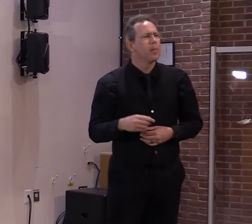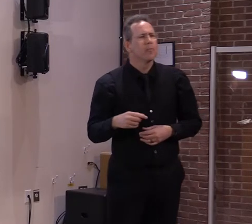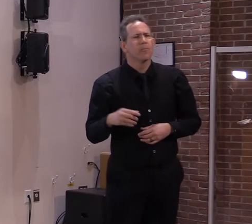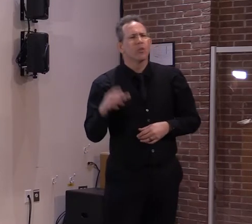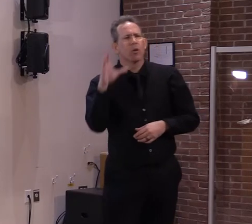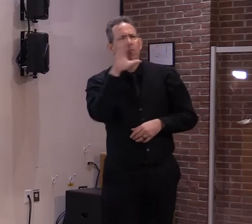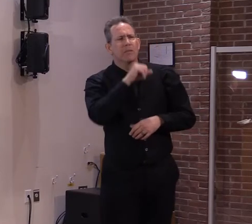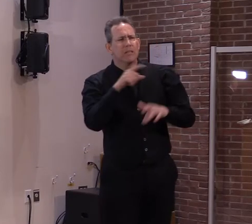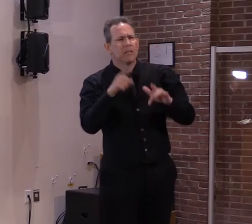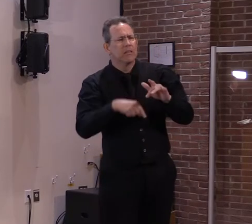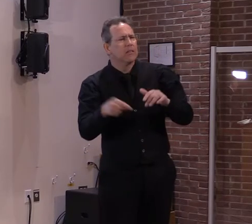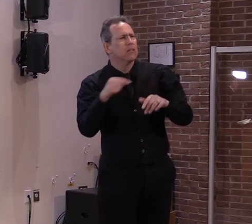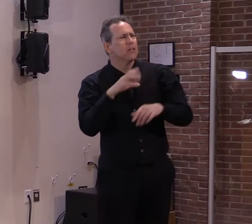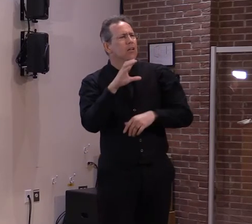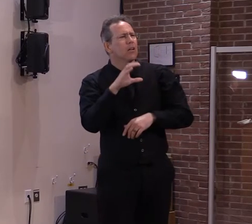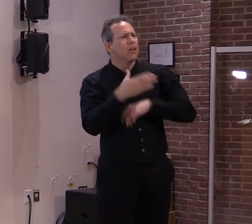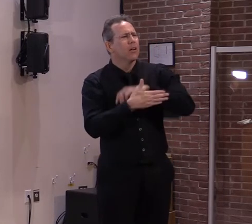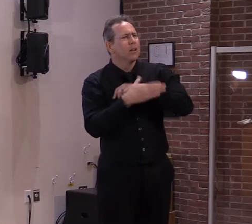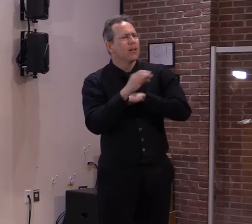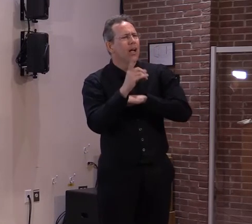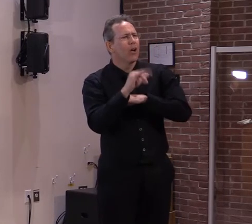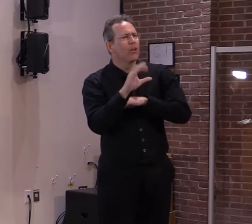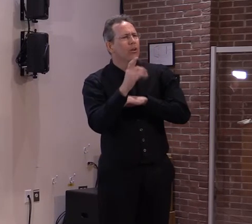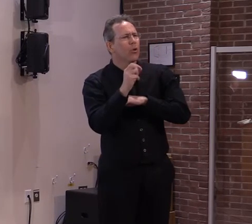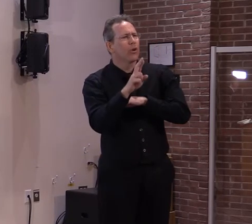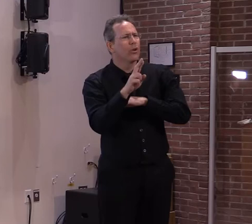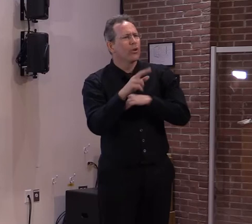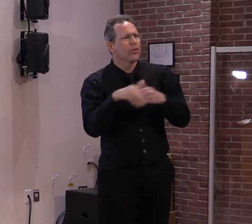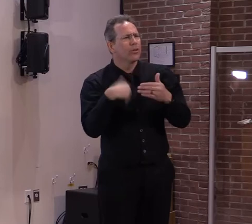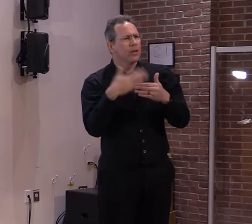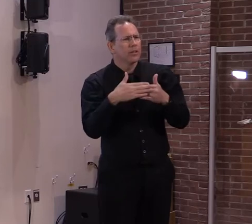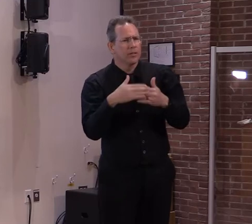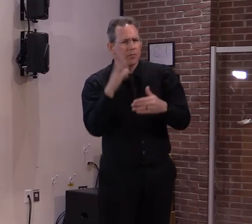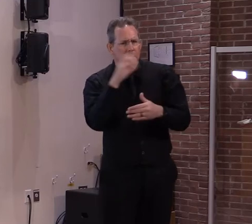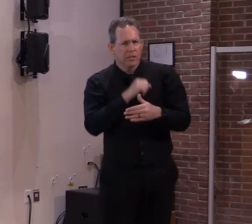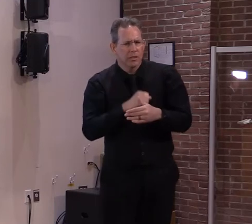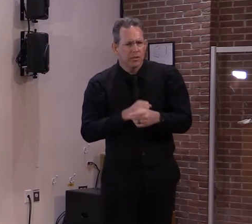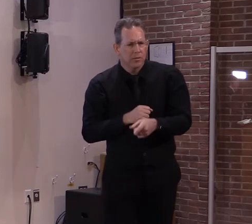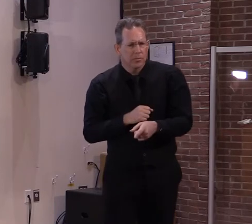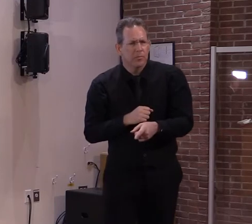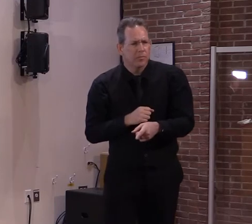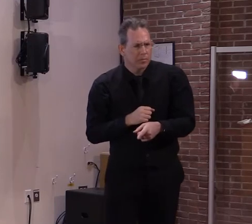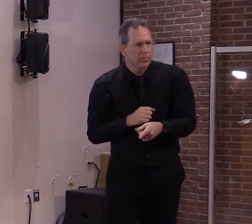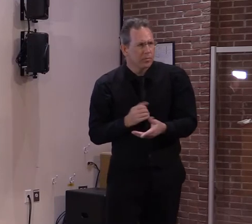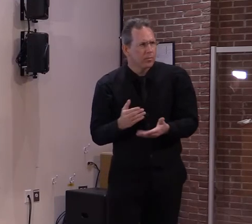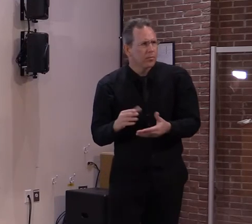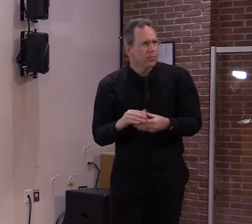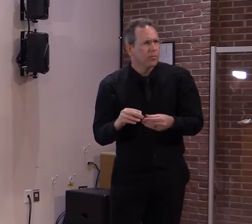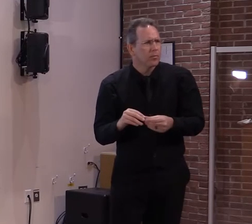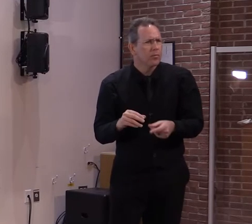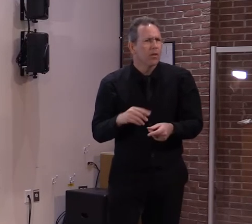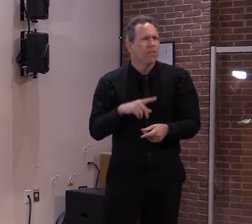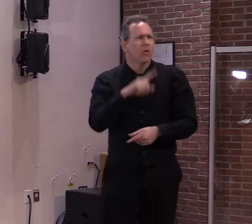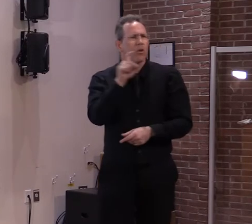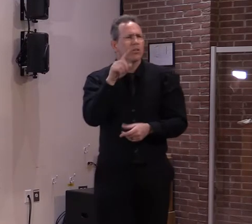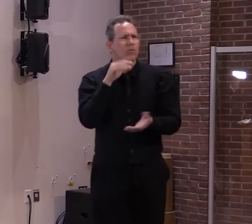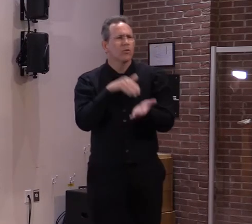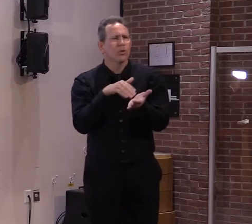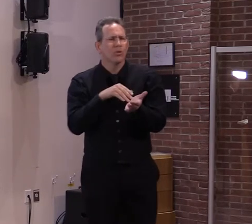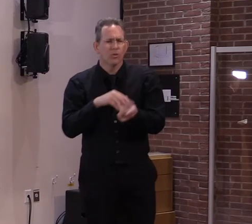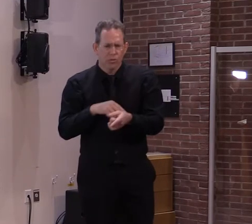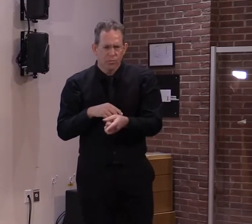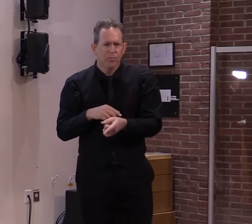Thank you, Rebecca. Good afternoon, Governor. I think this was for Dr. Levine. Looking just